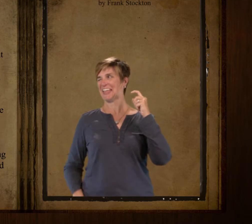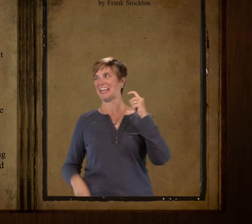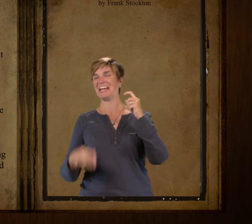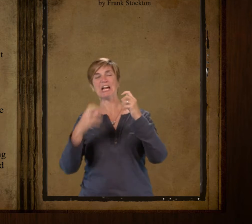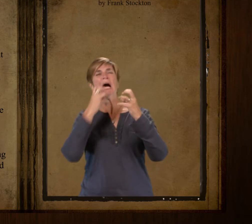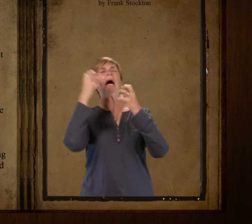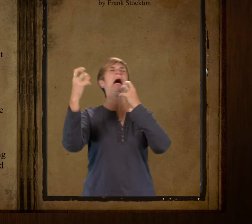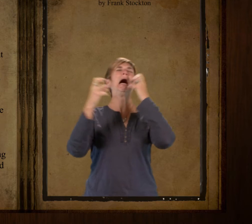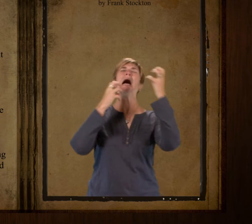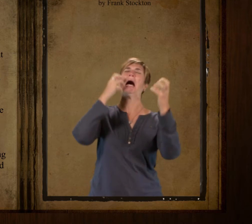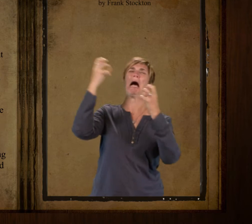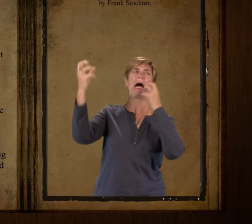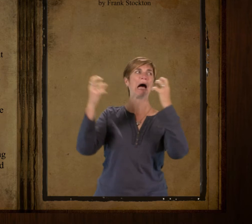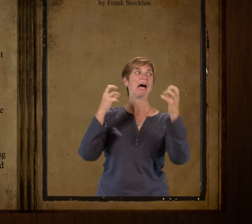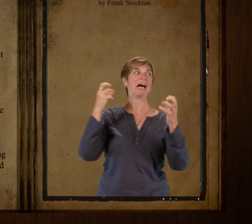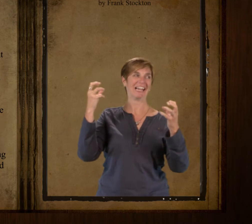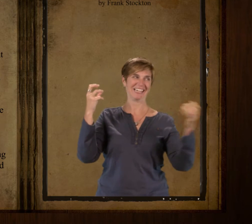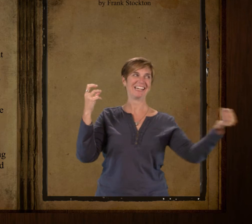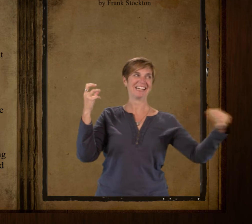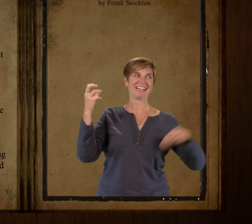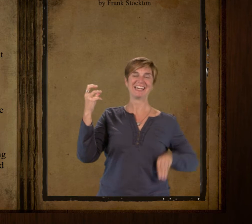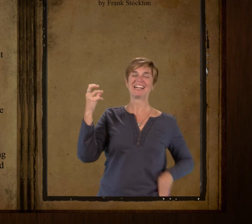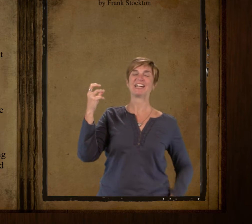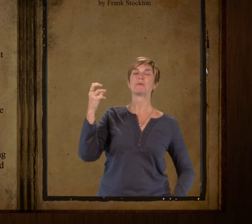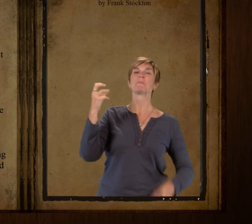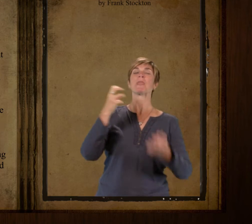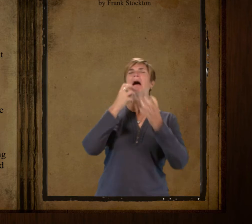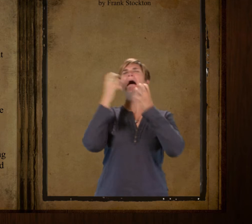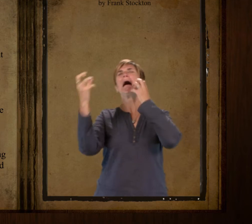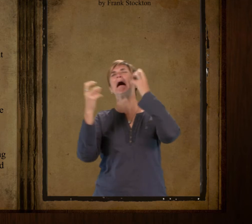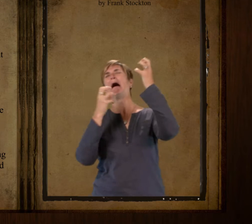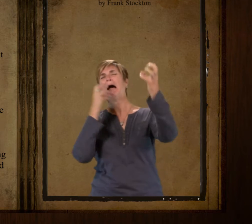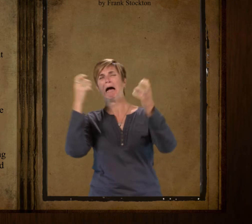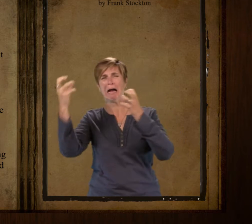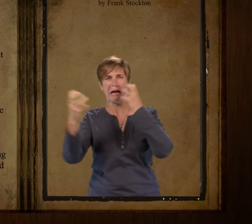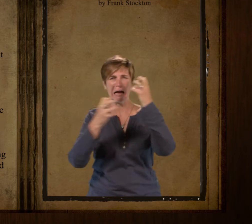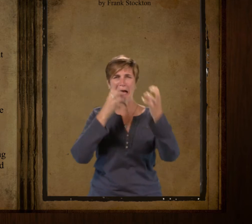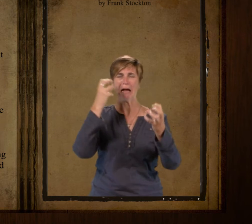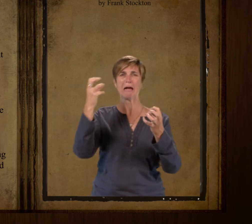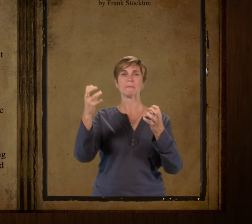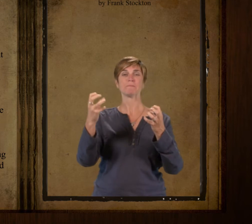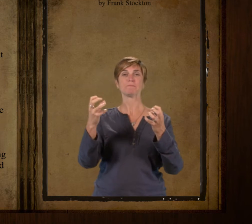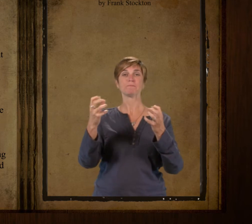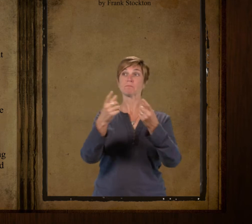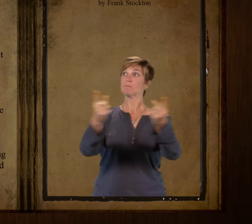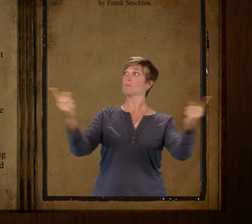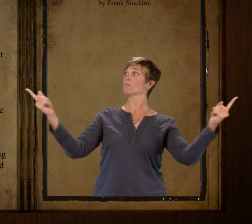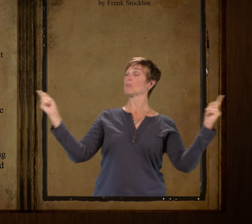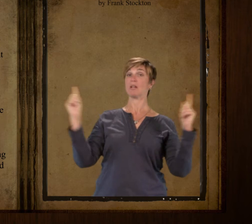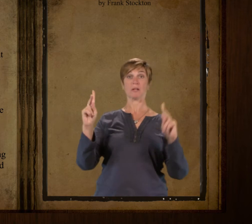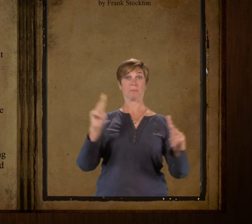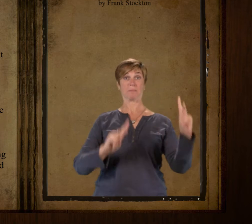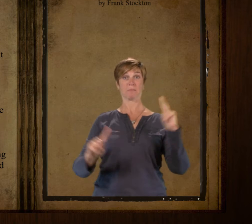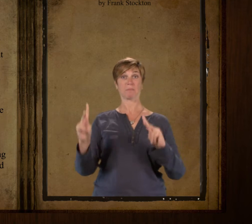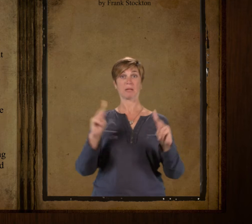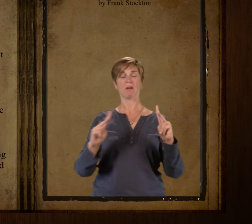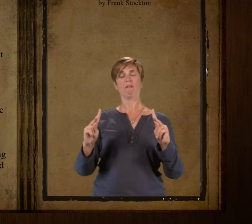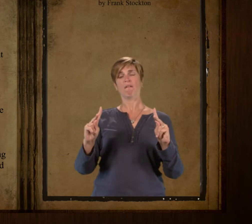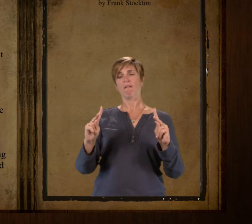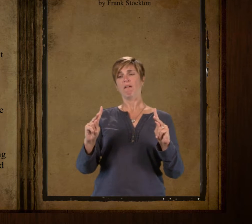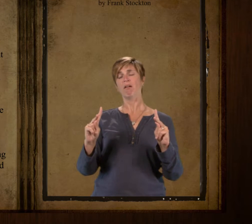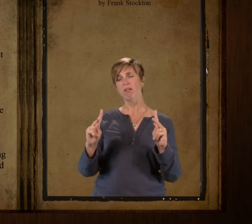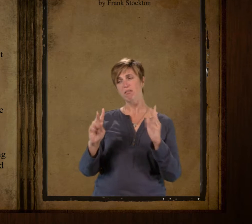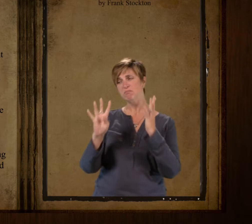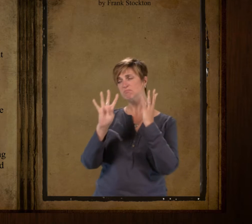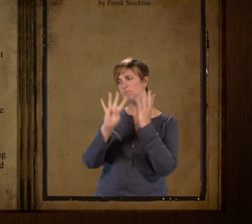decided, doleful iron bells were clanged, great wails went up from the hired mourners posted on